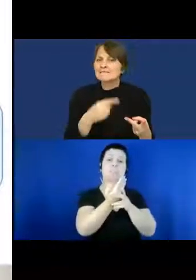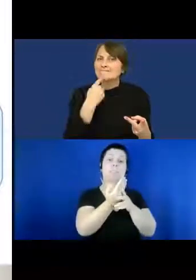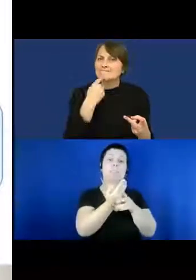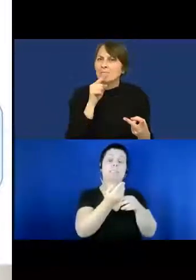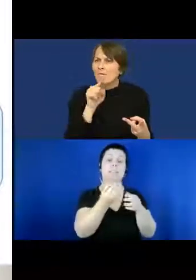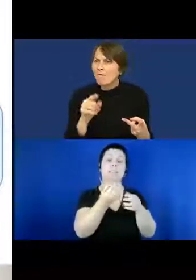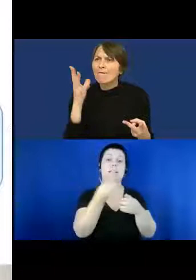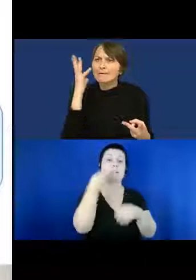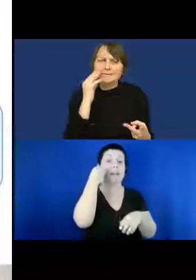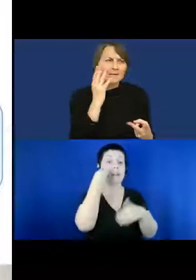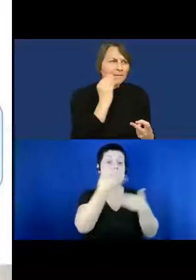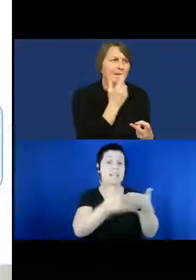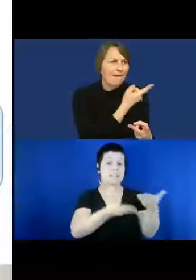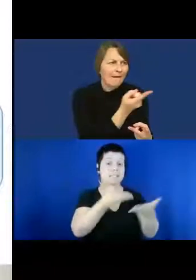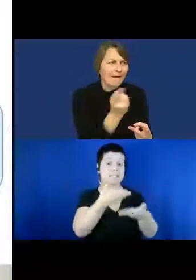experiences.